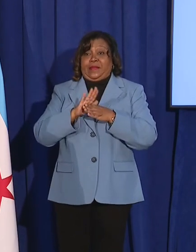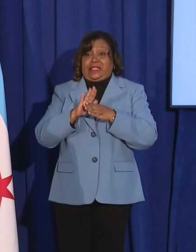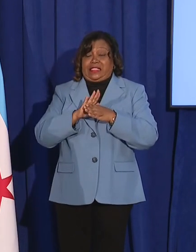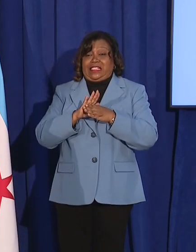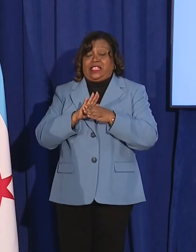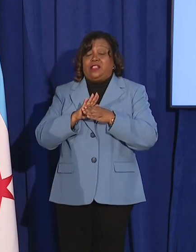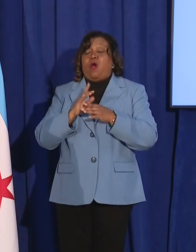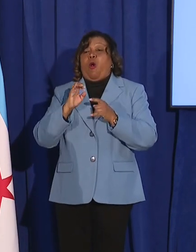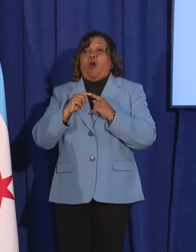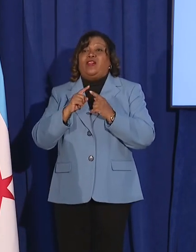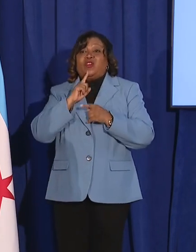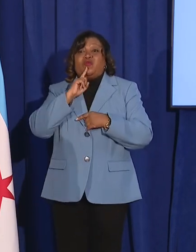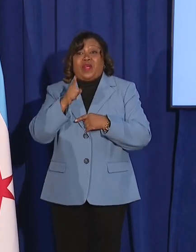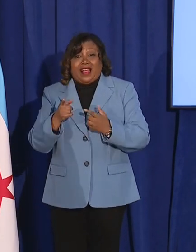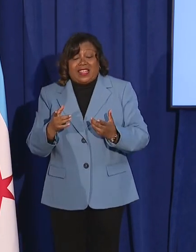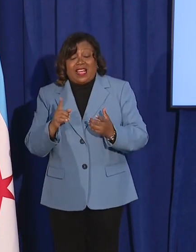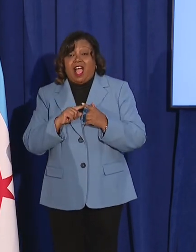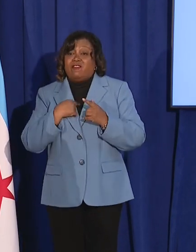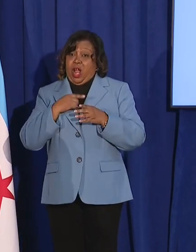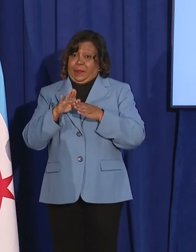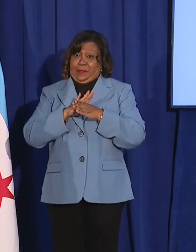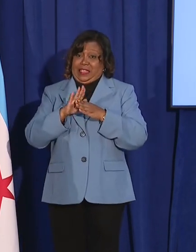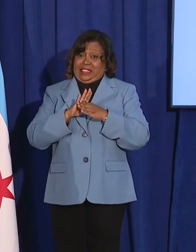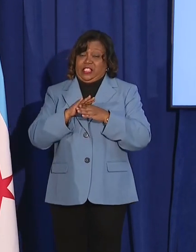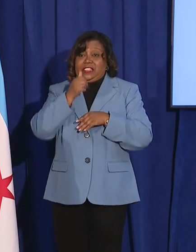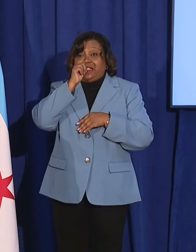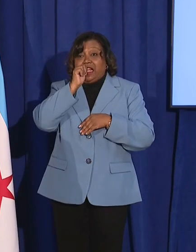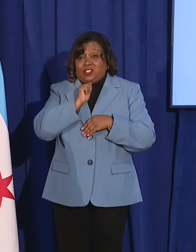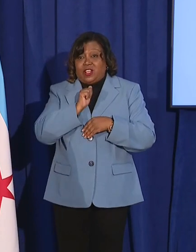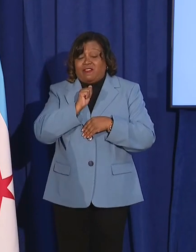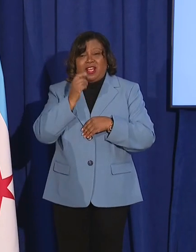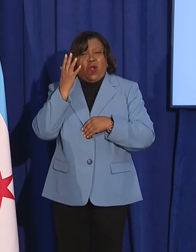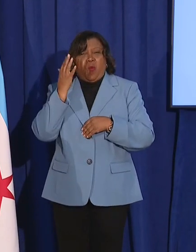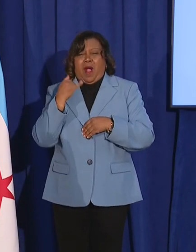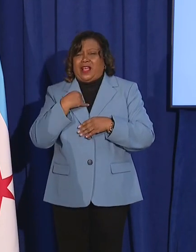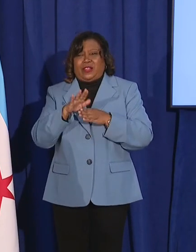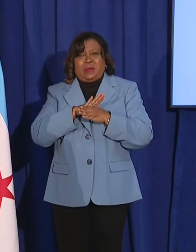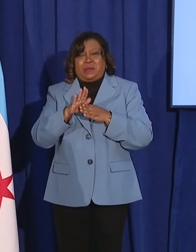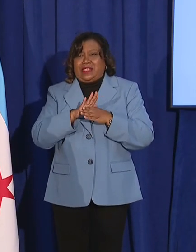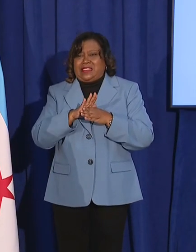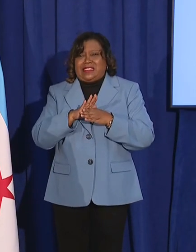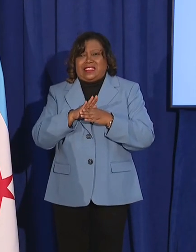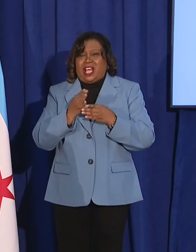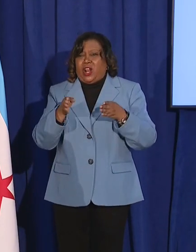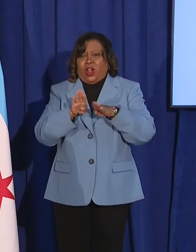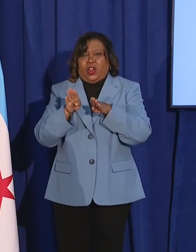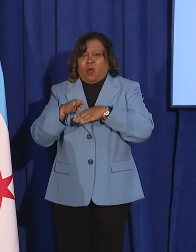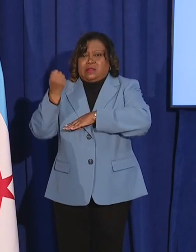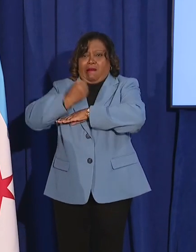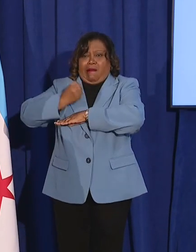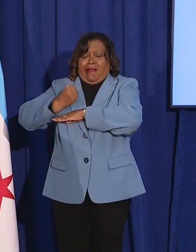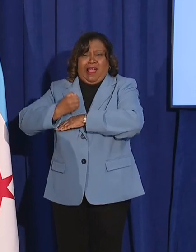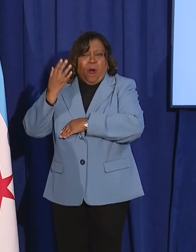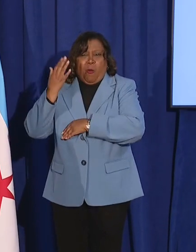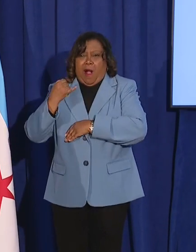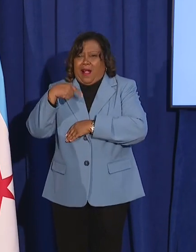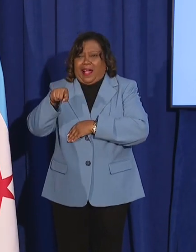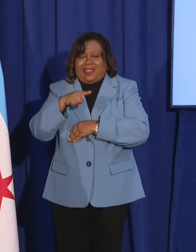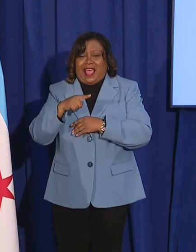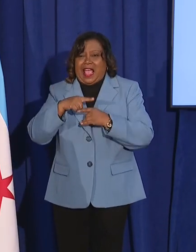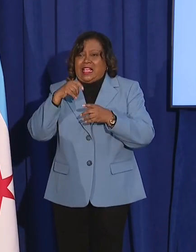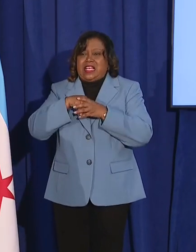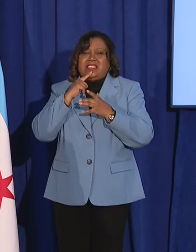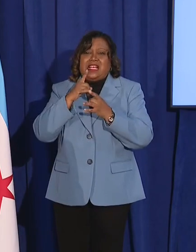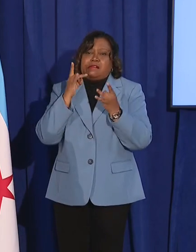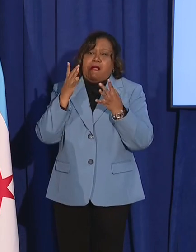businesses or curb the reality of our businesses suffering. Why are our businesses closing down? Why are they in